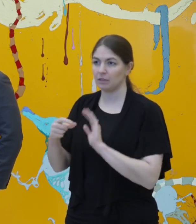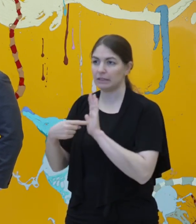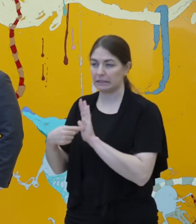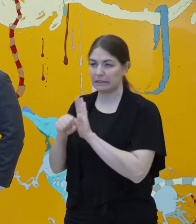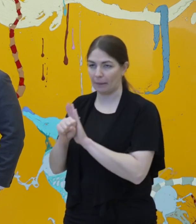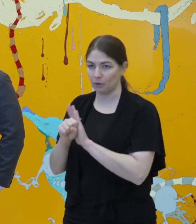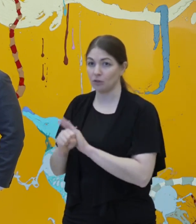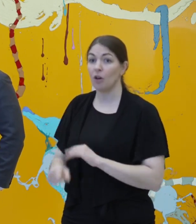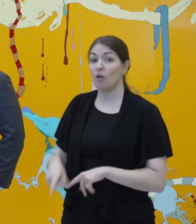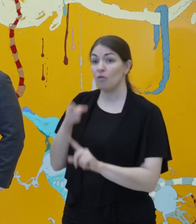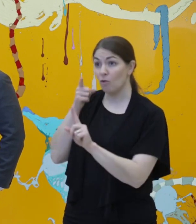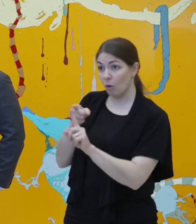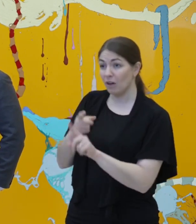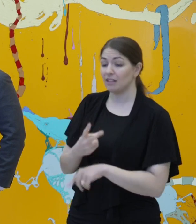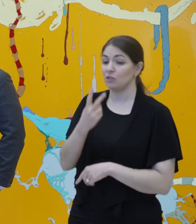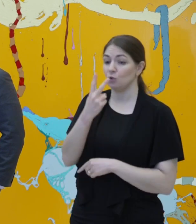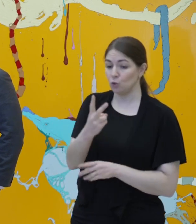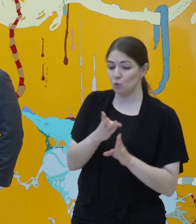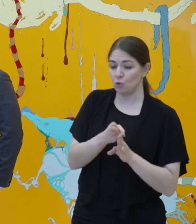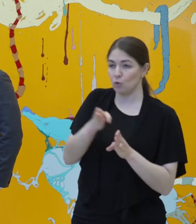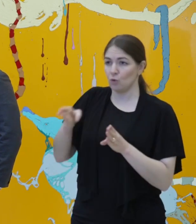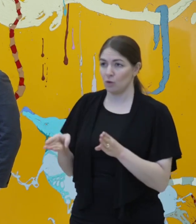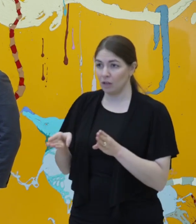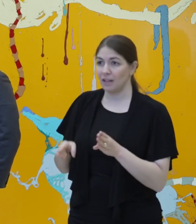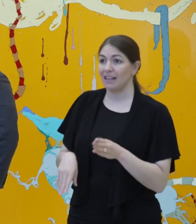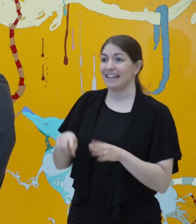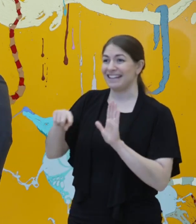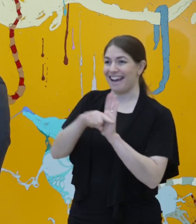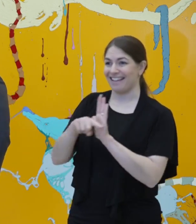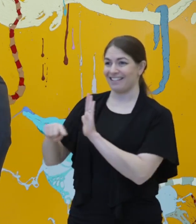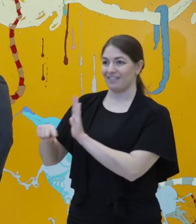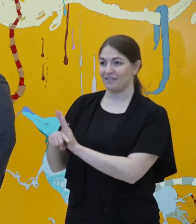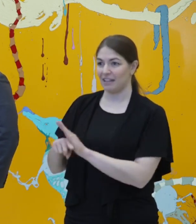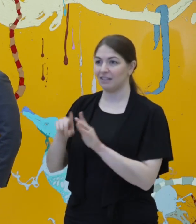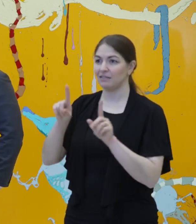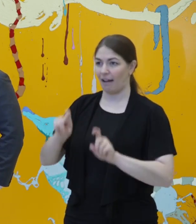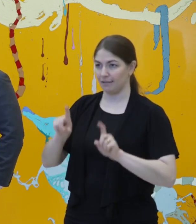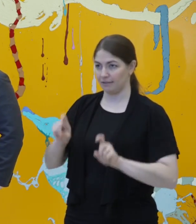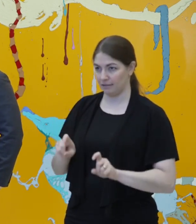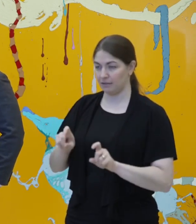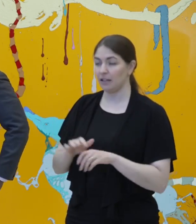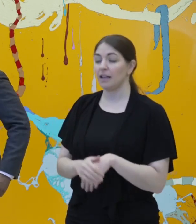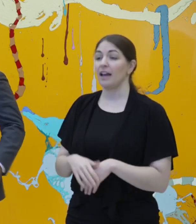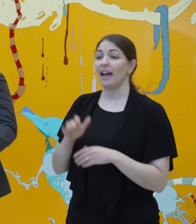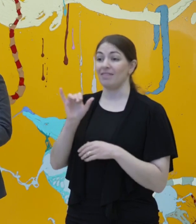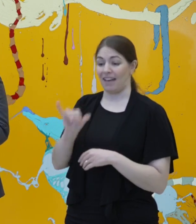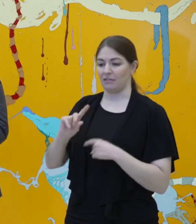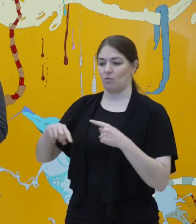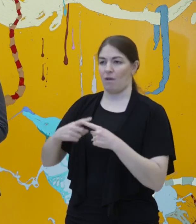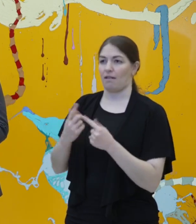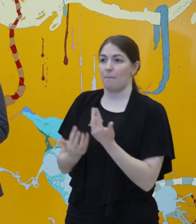consecutive negative tests 16 hours apart, and that is the point at which we can raise this boiled water advisory.